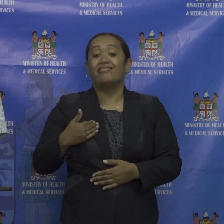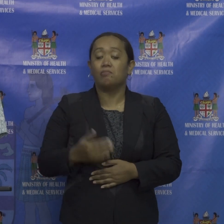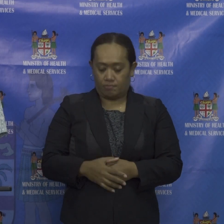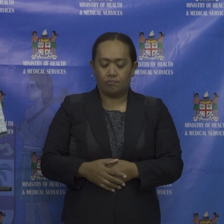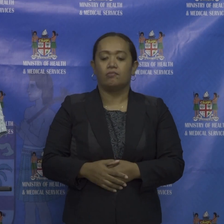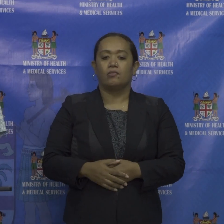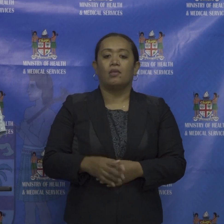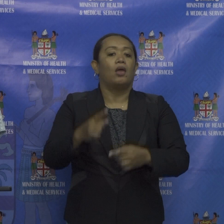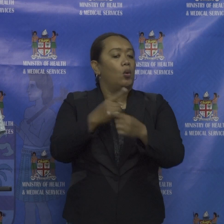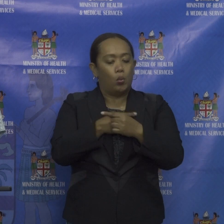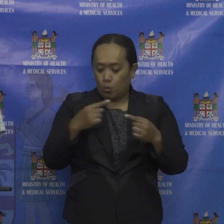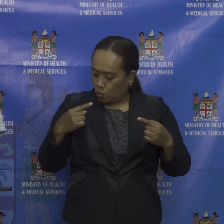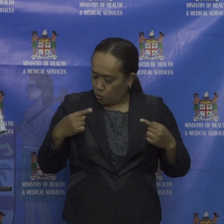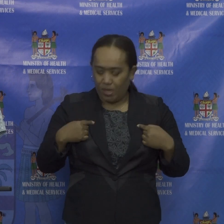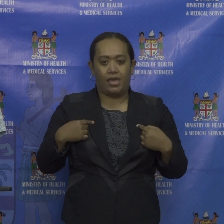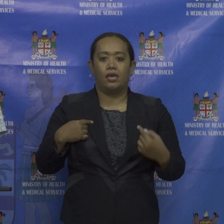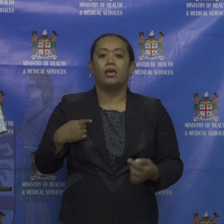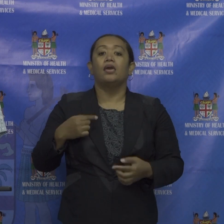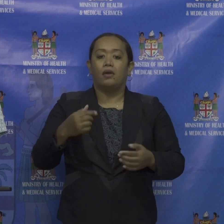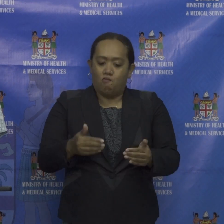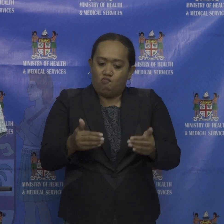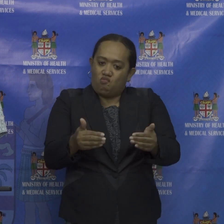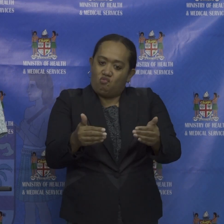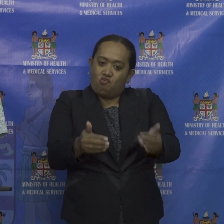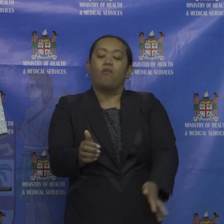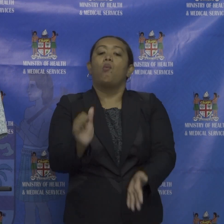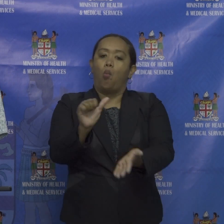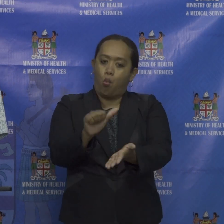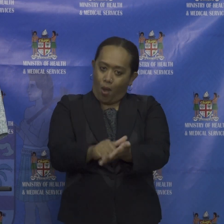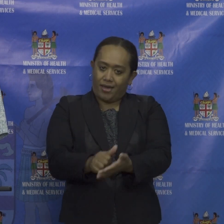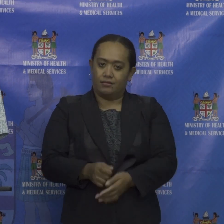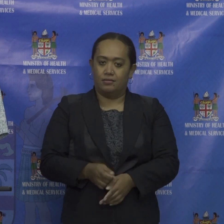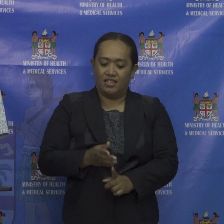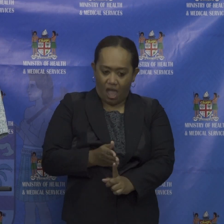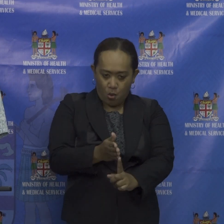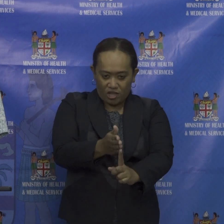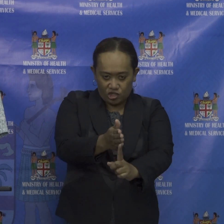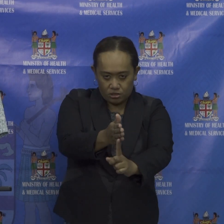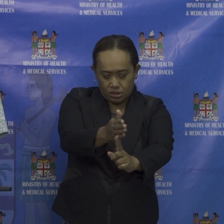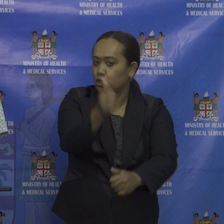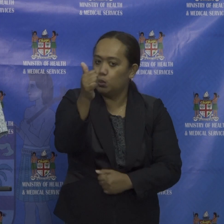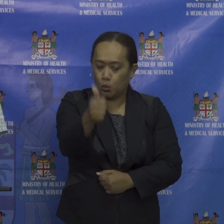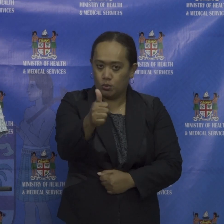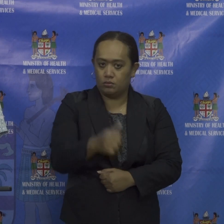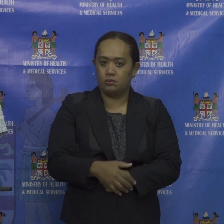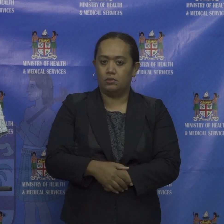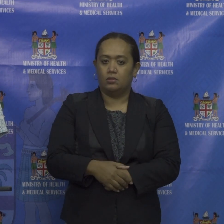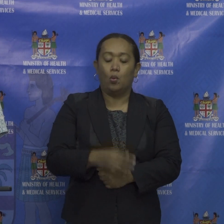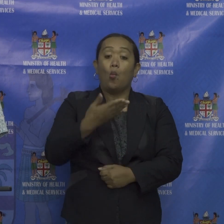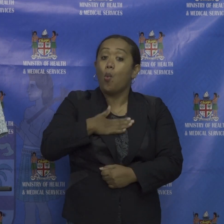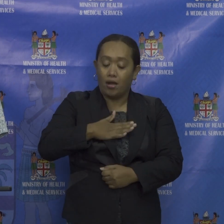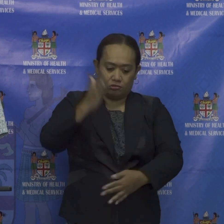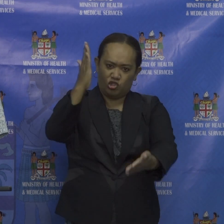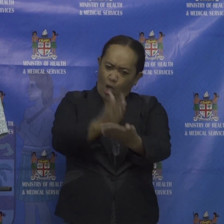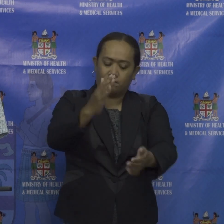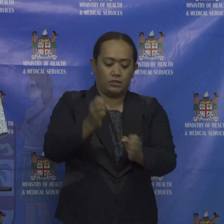We are all going in the right direction to try and stamp this virus out and stop the spread